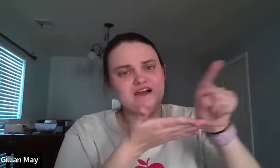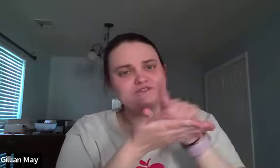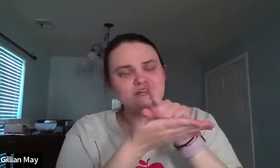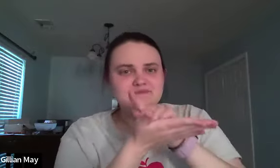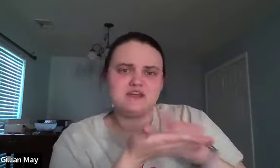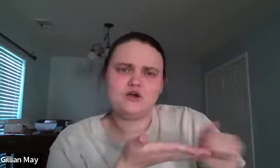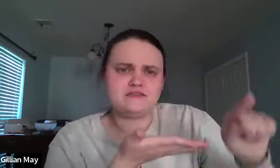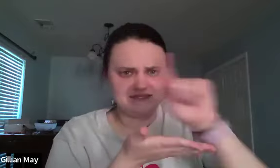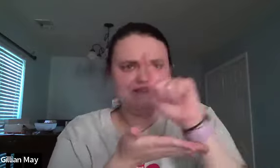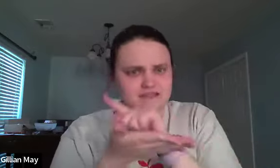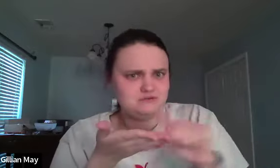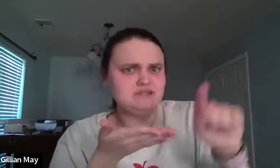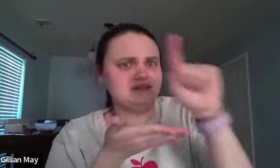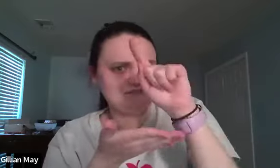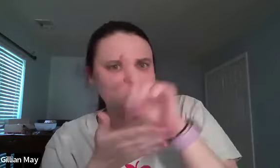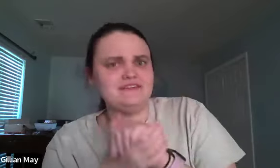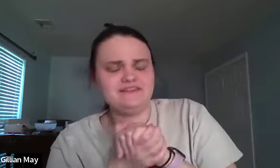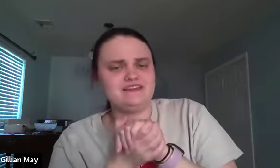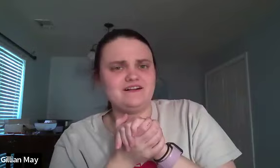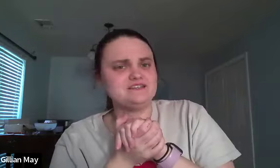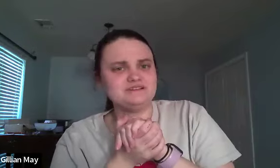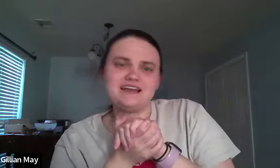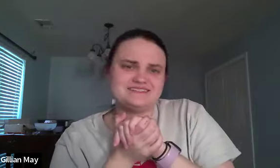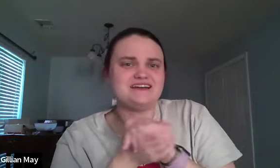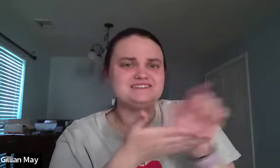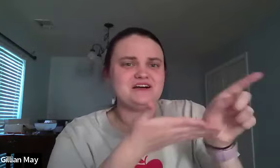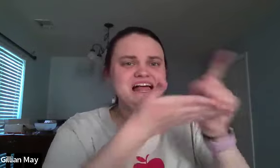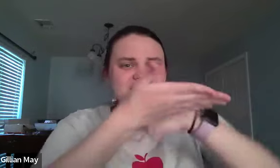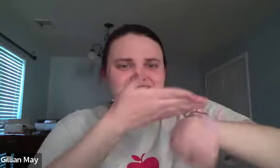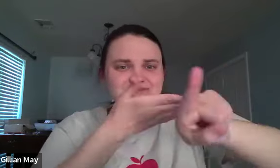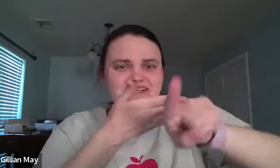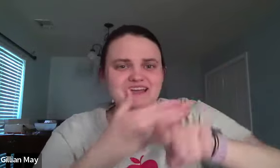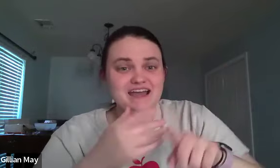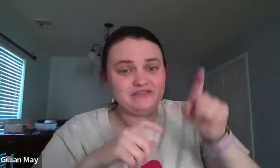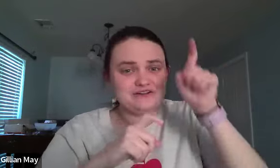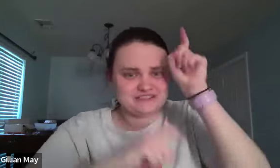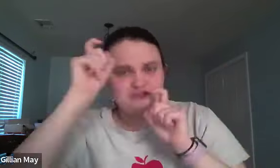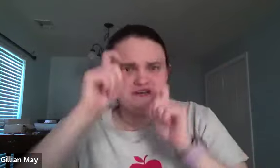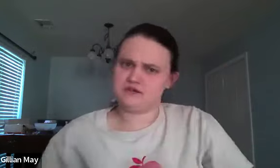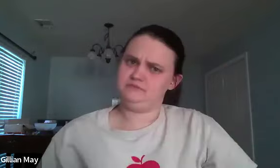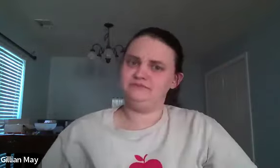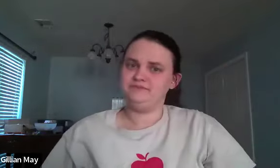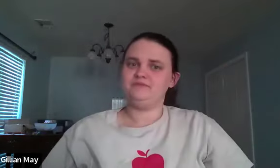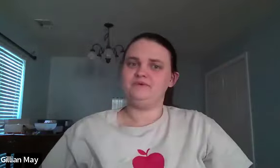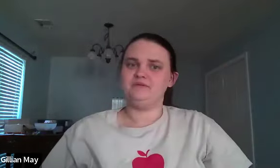class when I kept saying, oh yeah, this is next week. And then at the end of class, when I was like, I'll see you guys all next week, I literally saw their face go,